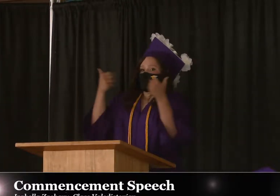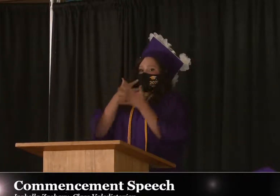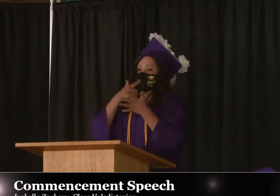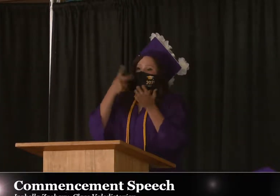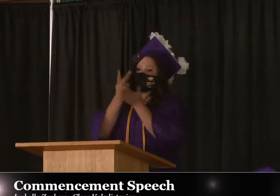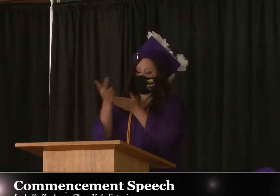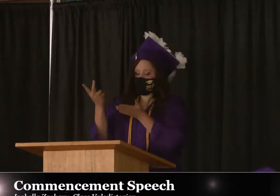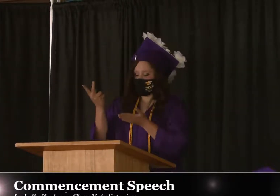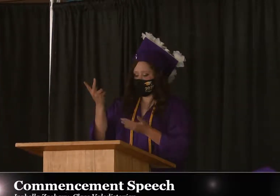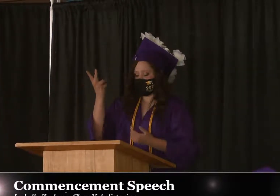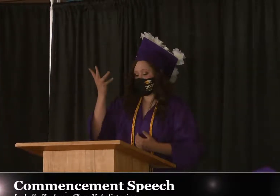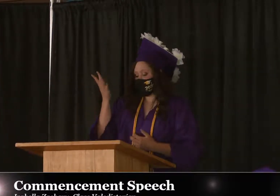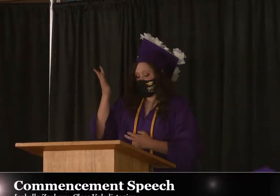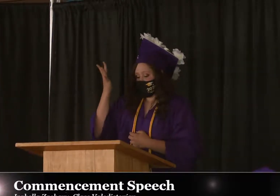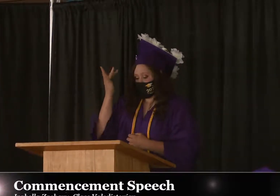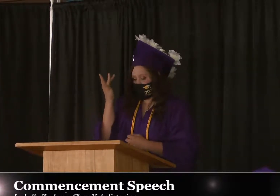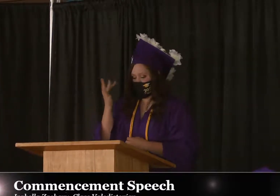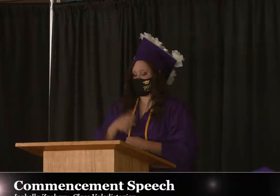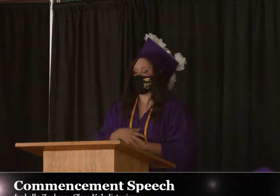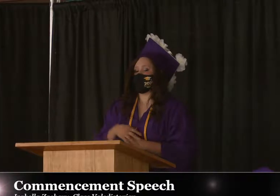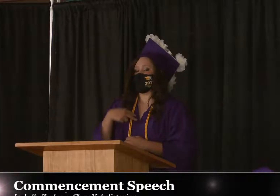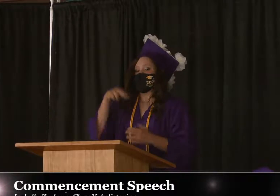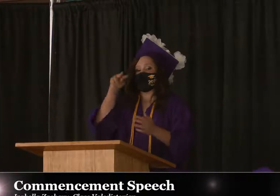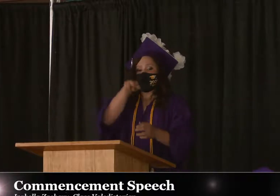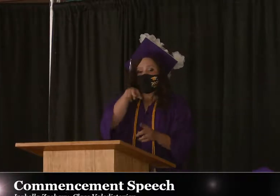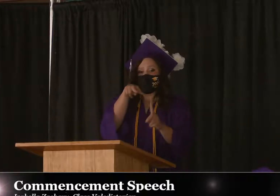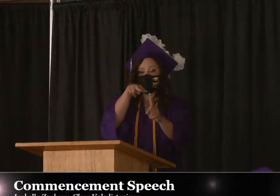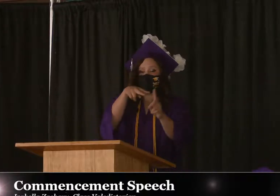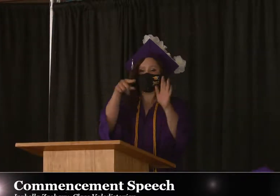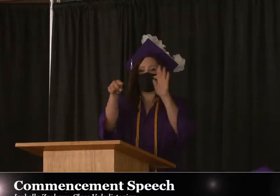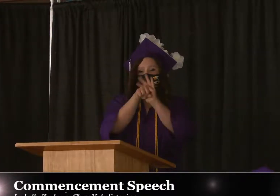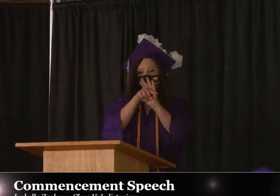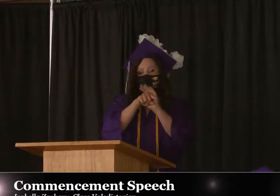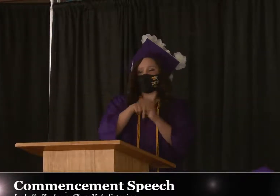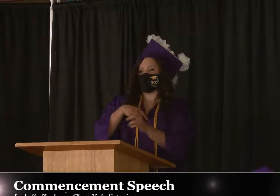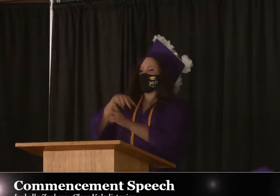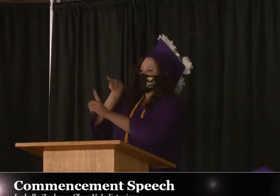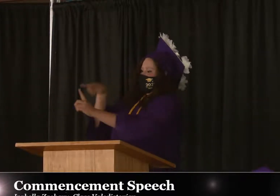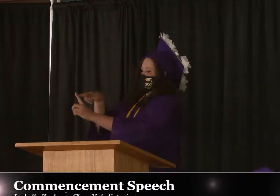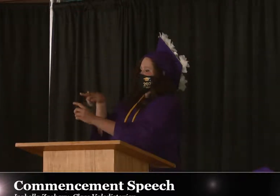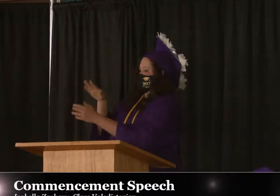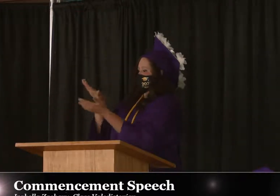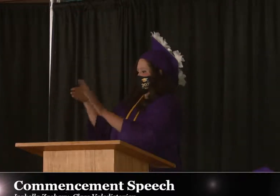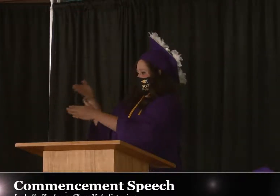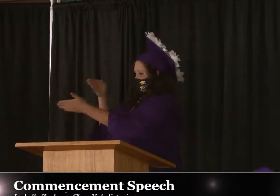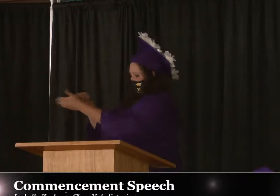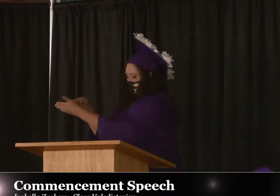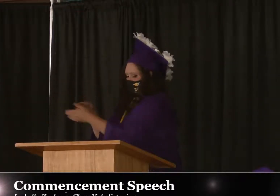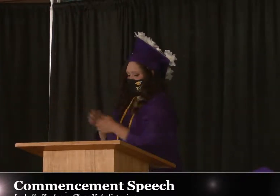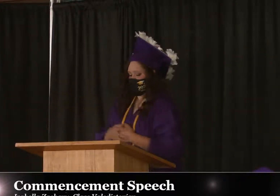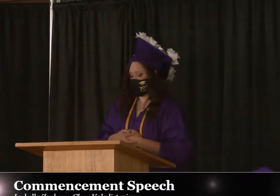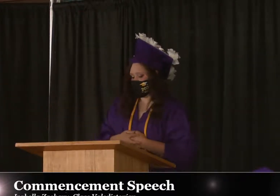many of life's failures are people who did not realize how close they were to success when they gave up, by Thomas Edison.